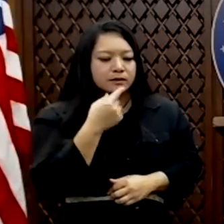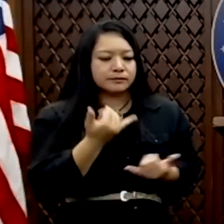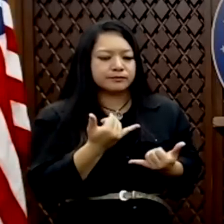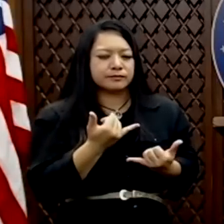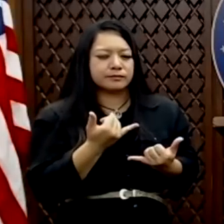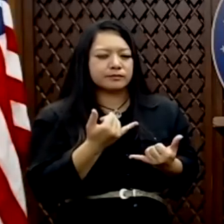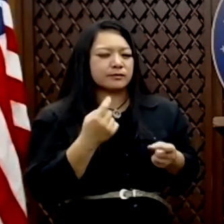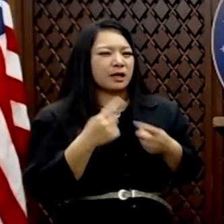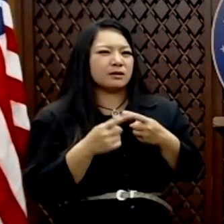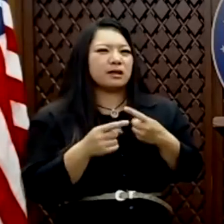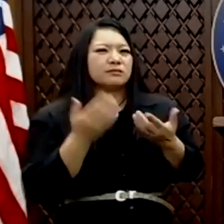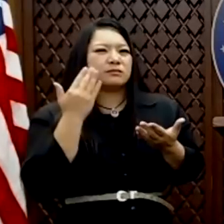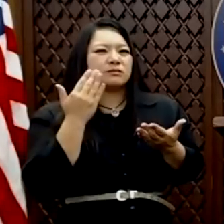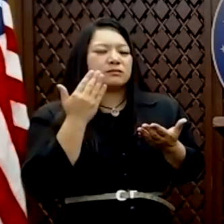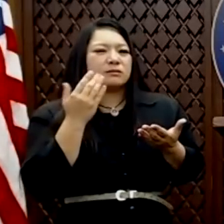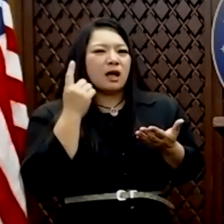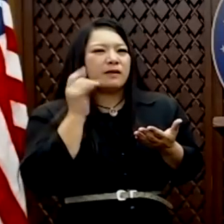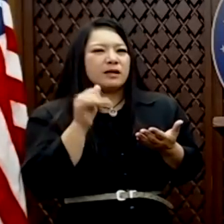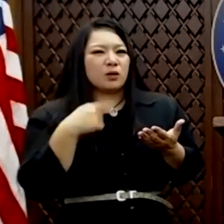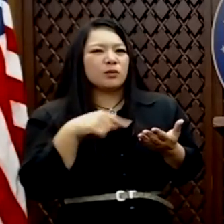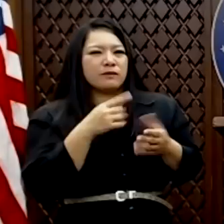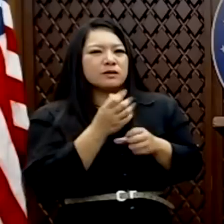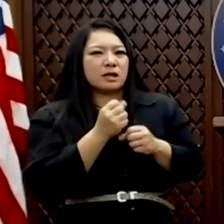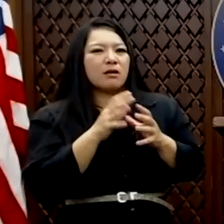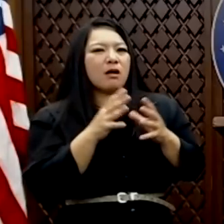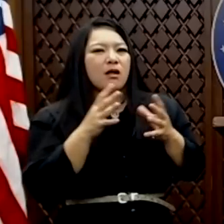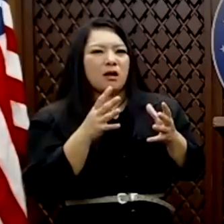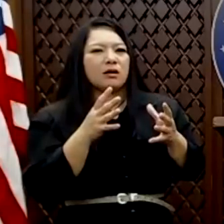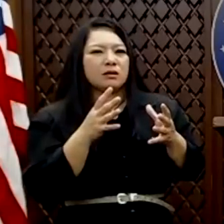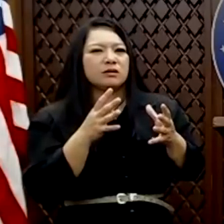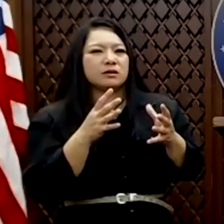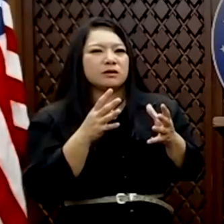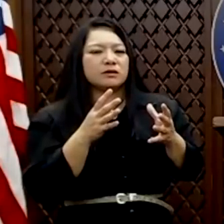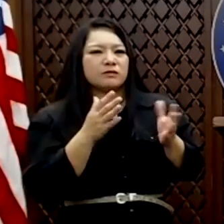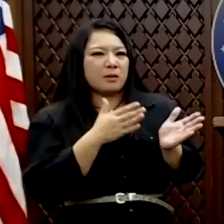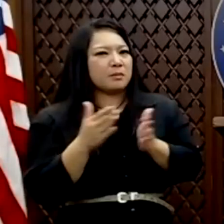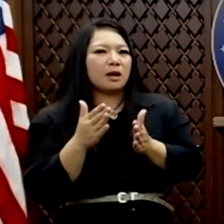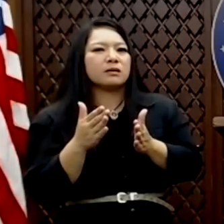I can't, I think we've taken a lot of steps already.